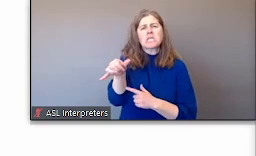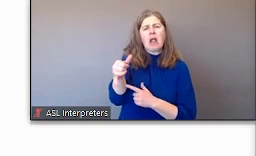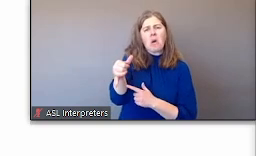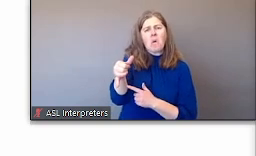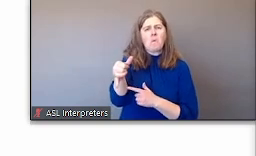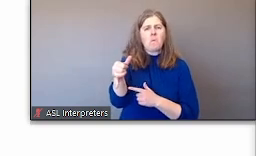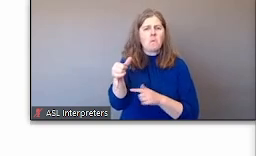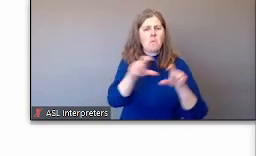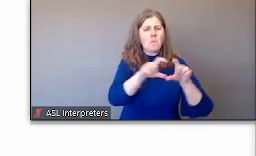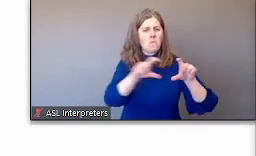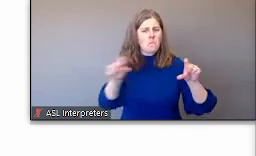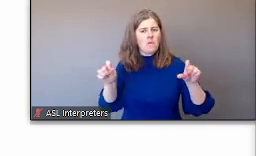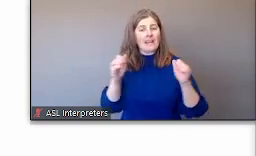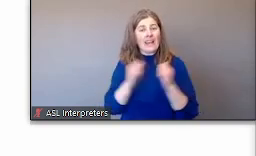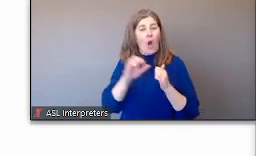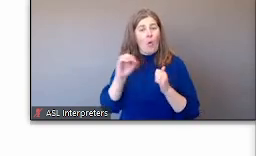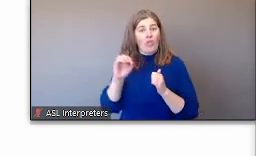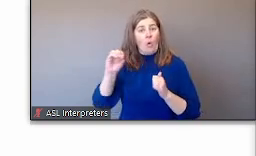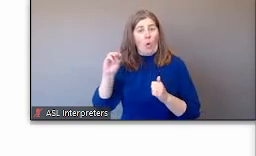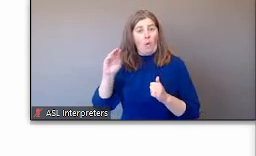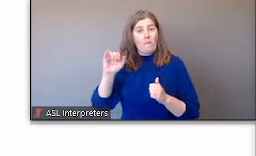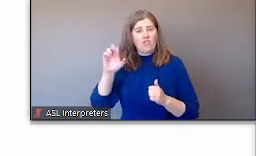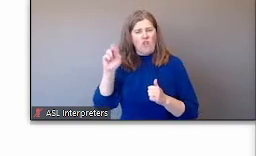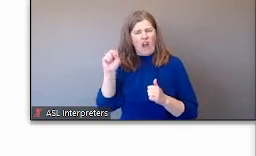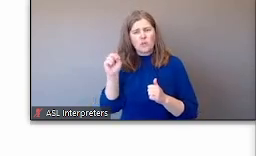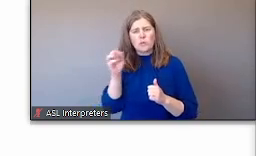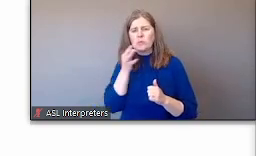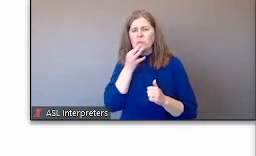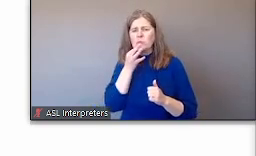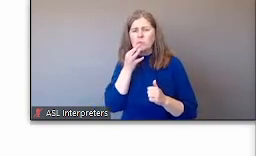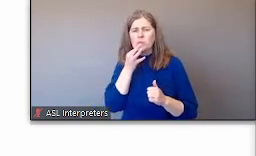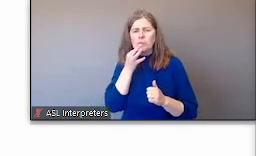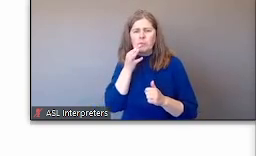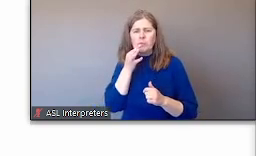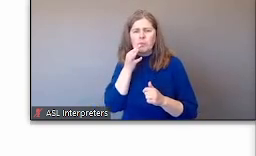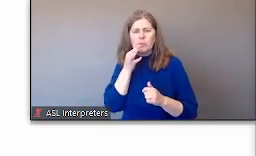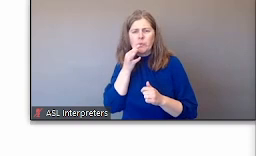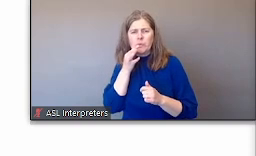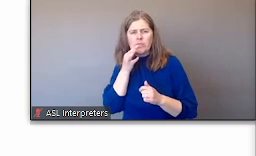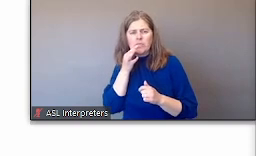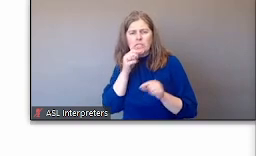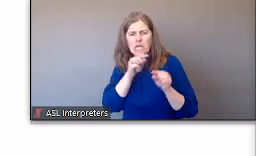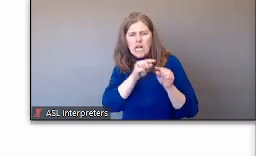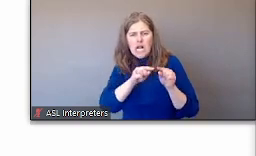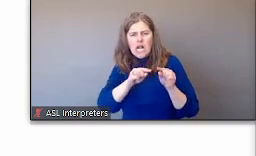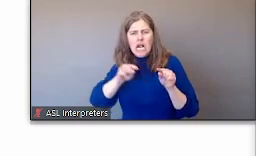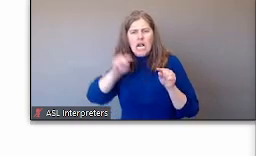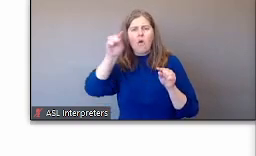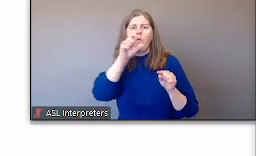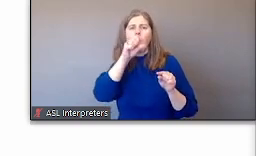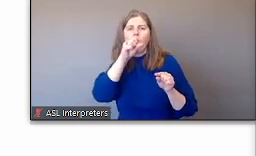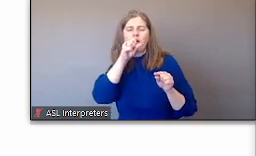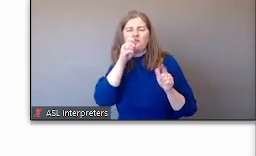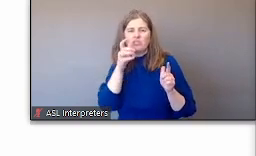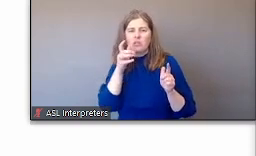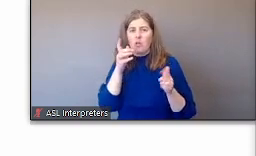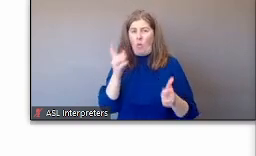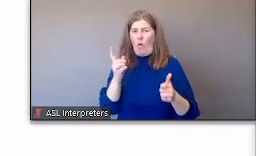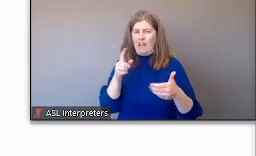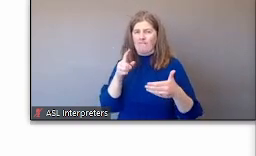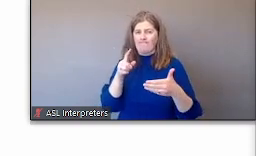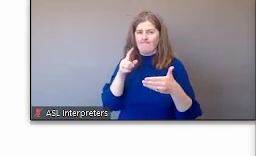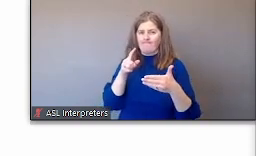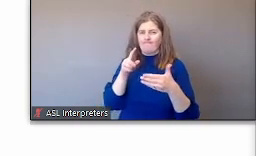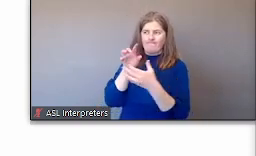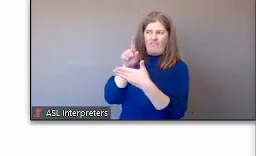this. And with Omicron, we almost touched the orange. Now, the one critique I would have of the